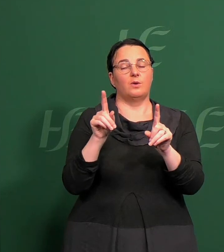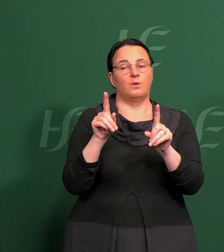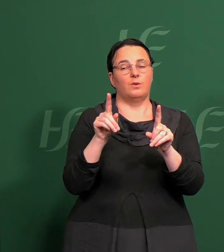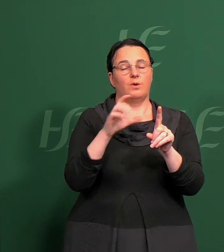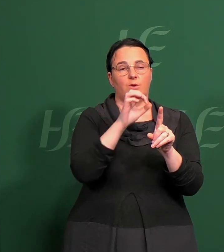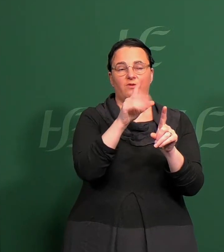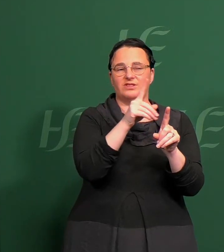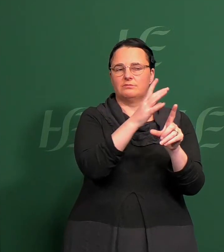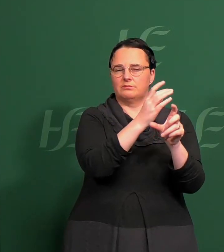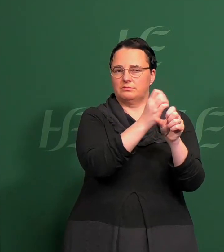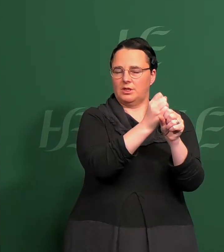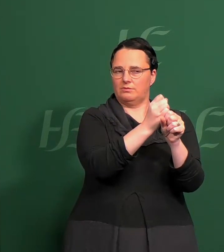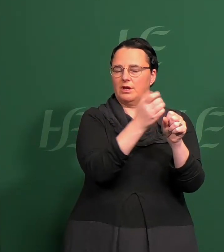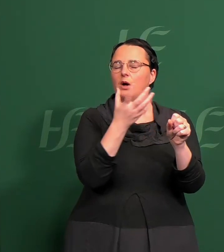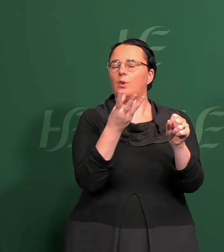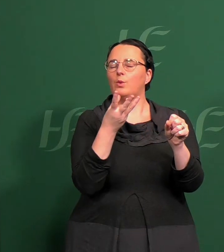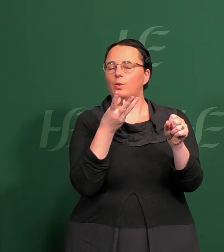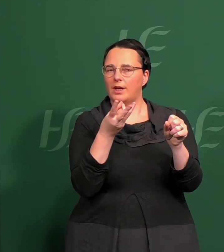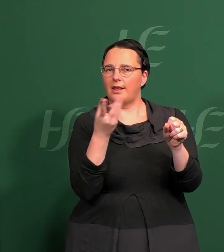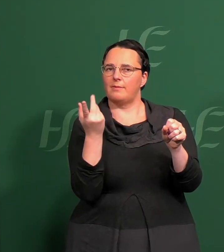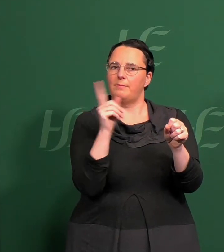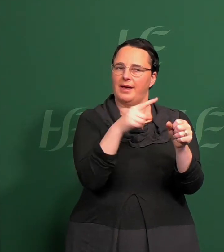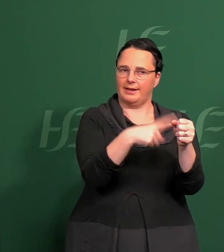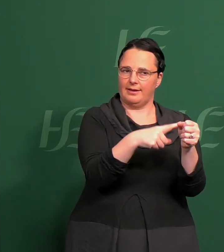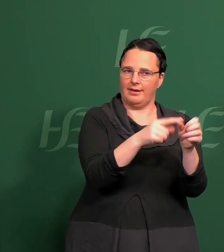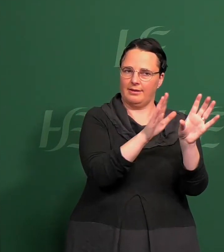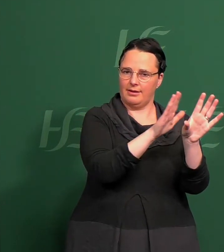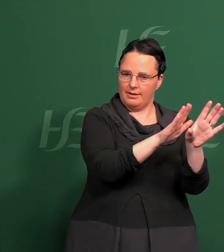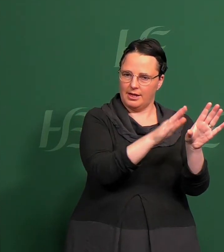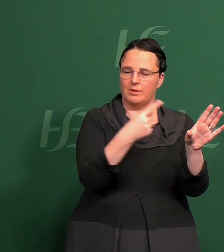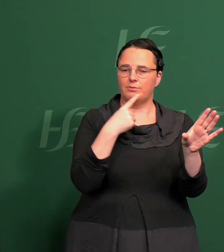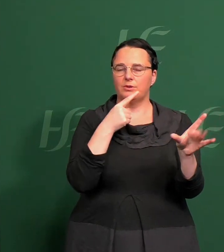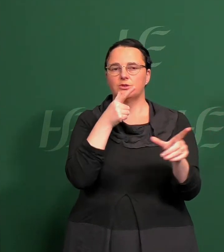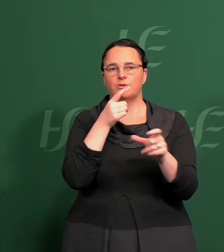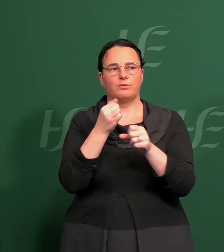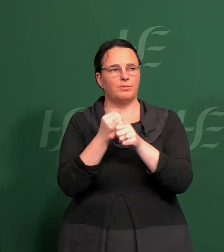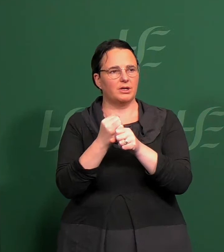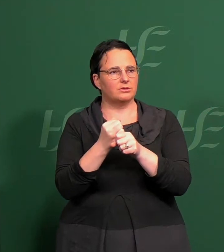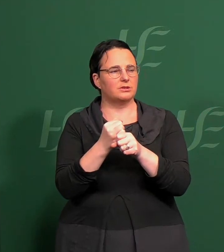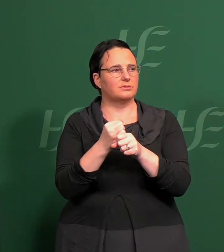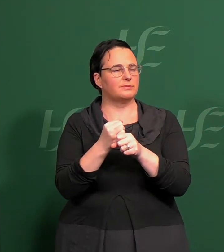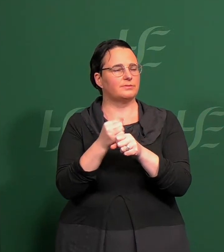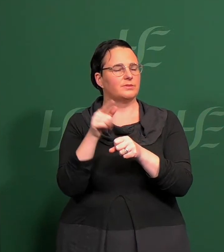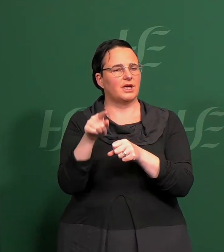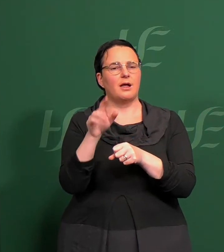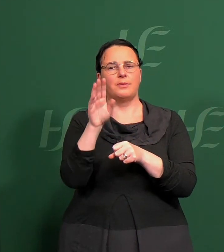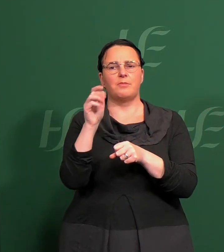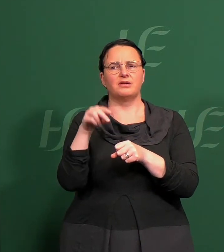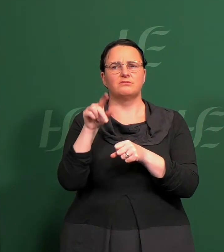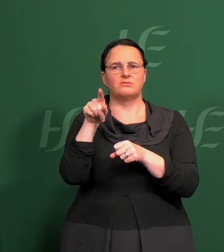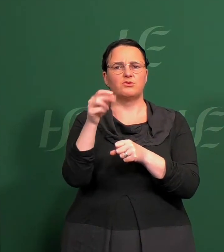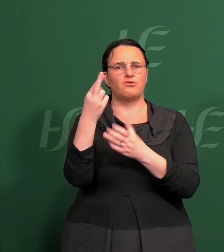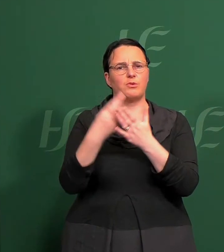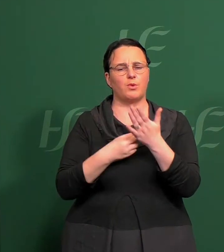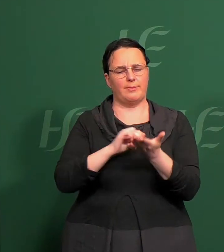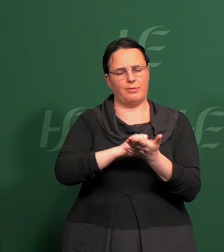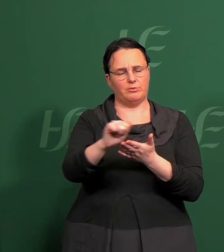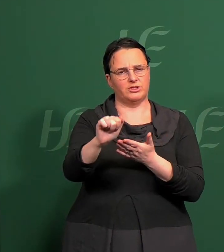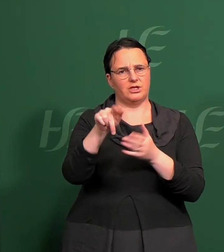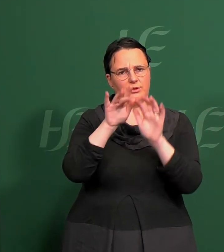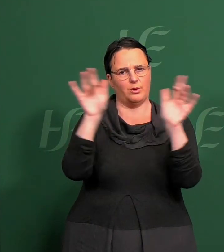from COVID, and I will come back to it, but just to reference in relation to the Brandon report, which we published on our site